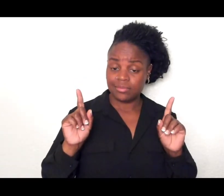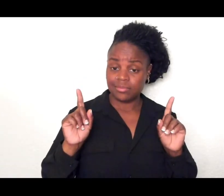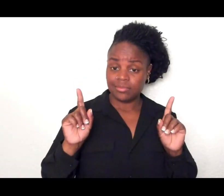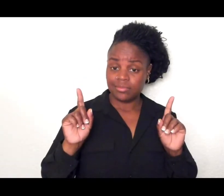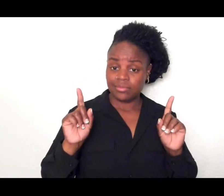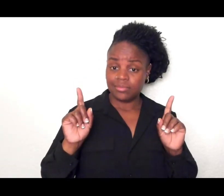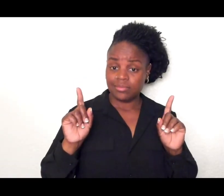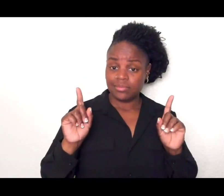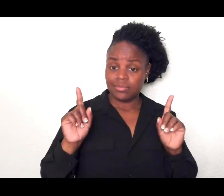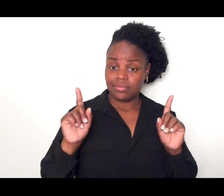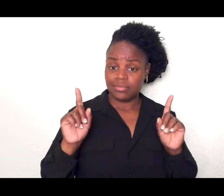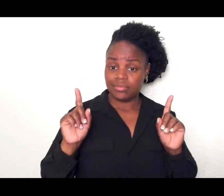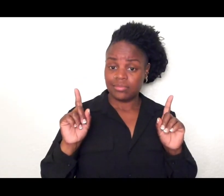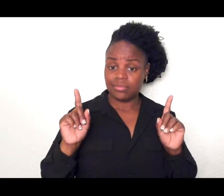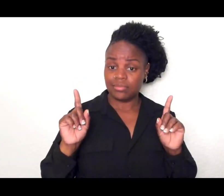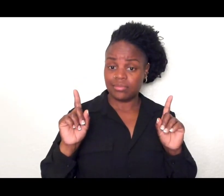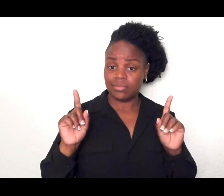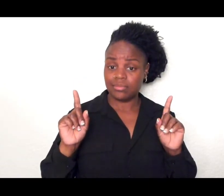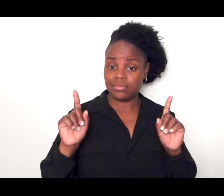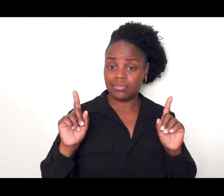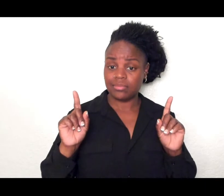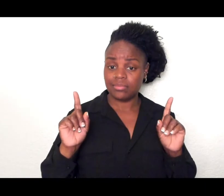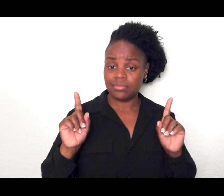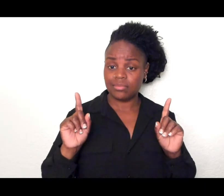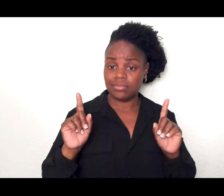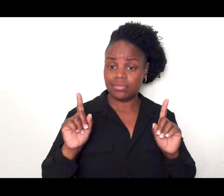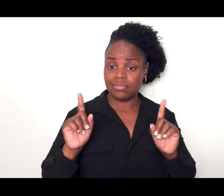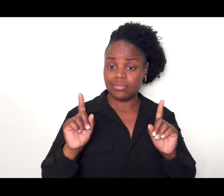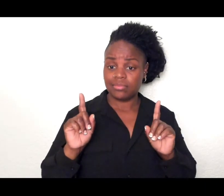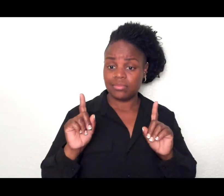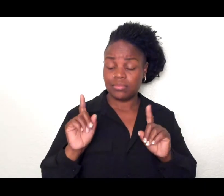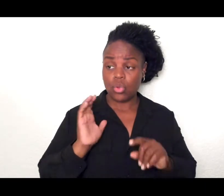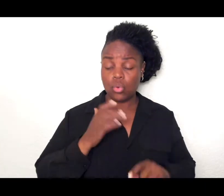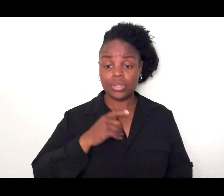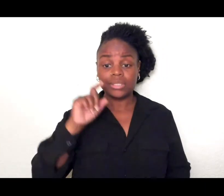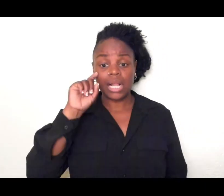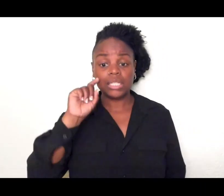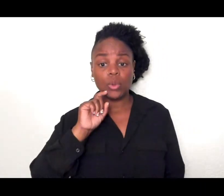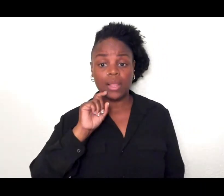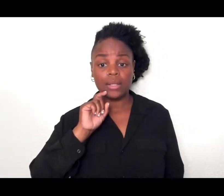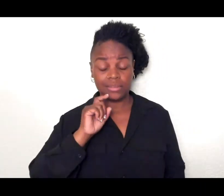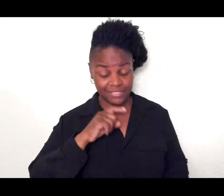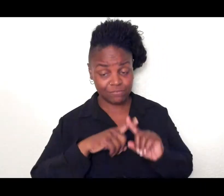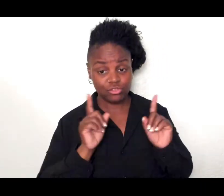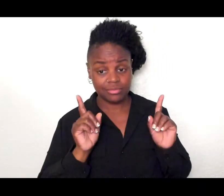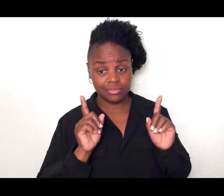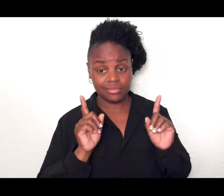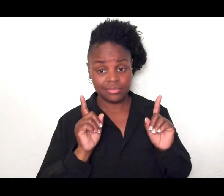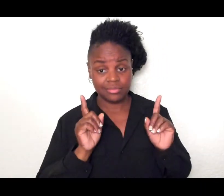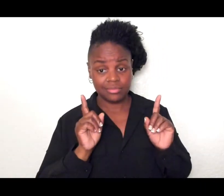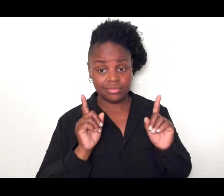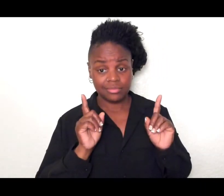No matter the condition of our body or minds.